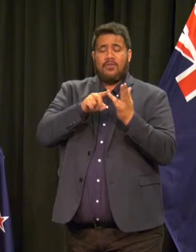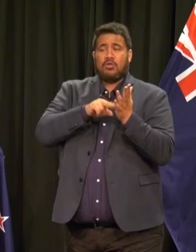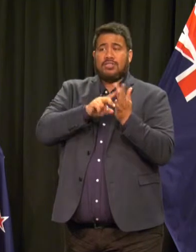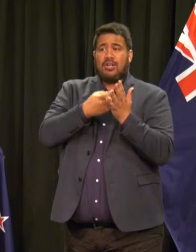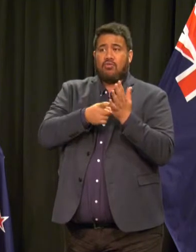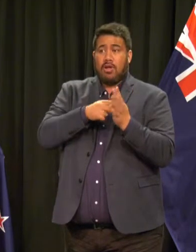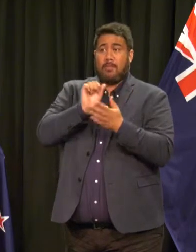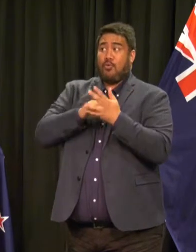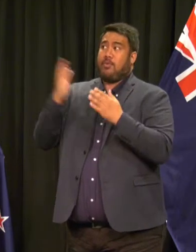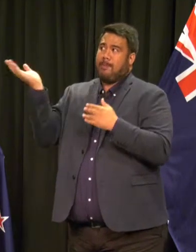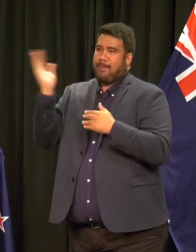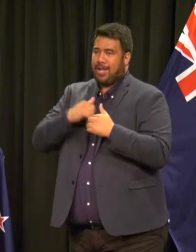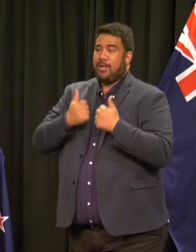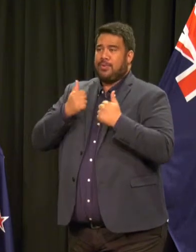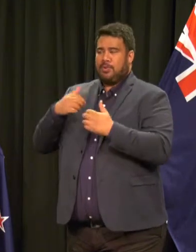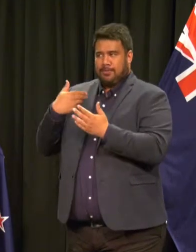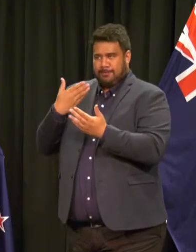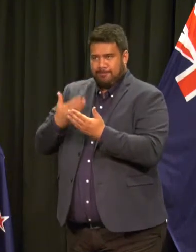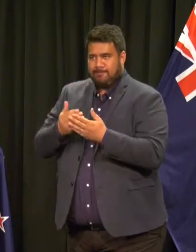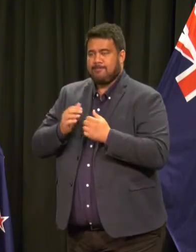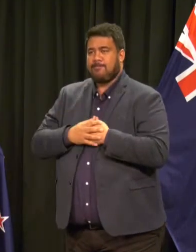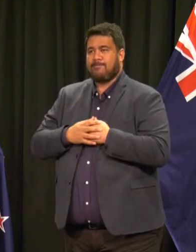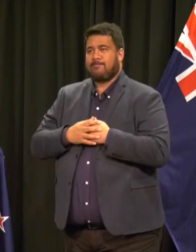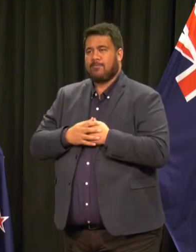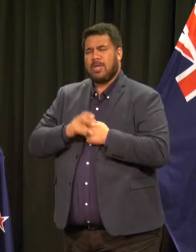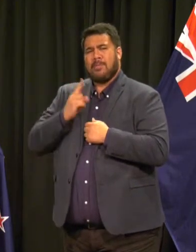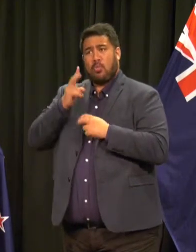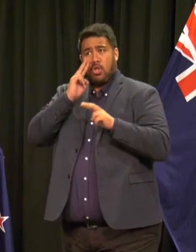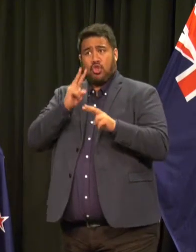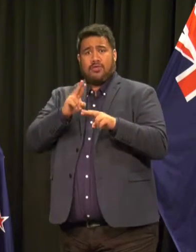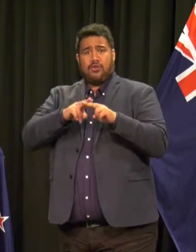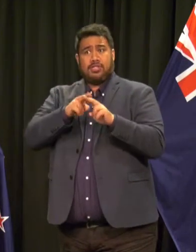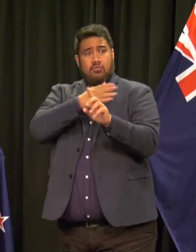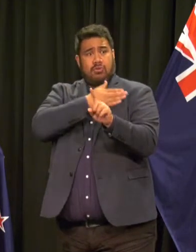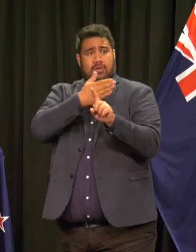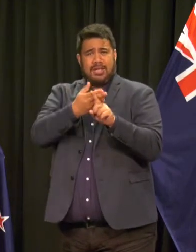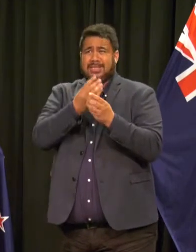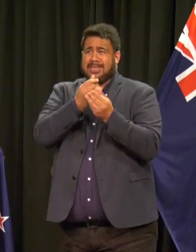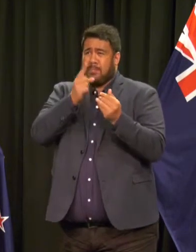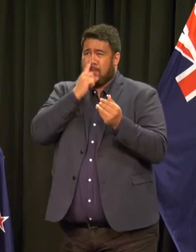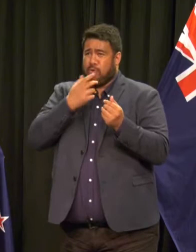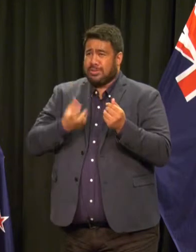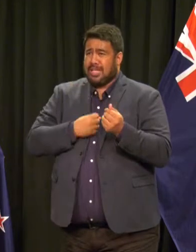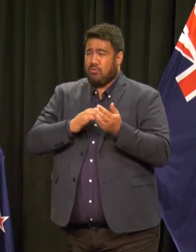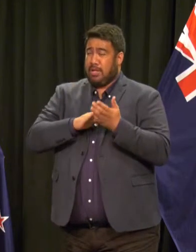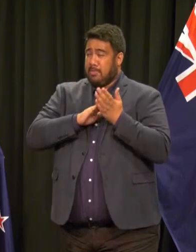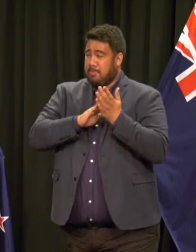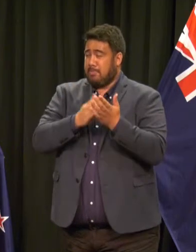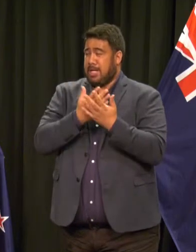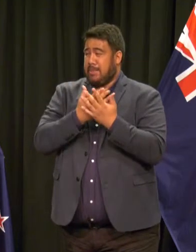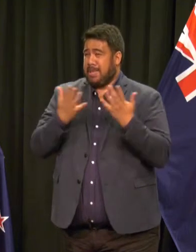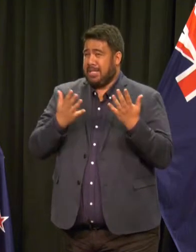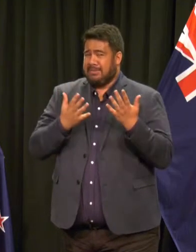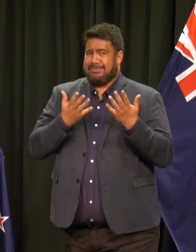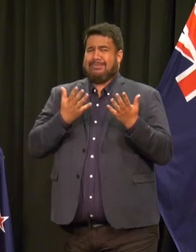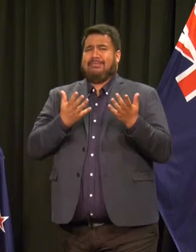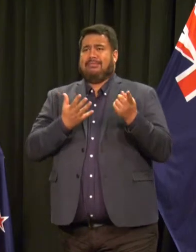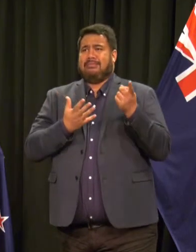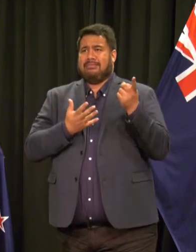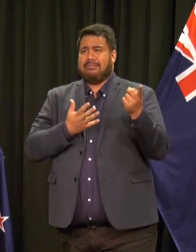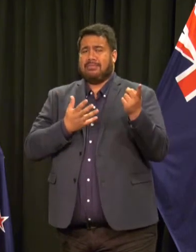Fonterra's management, under which some people got paid multi-million dollars in salaries, has led to now an added